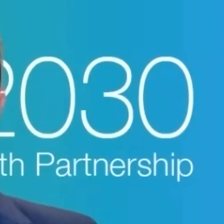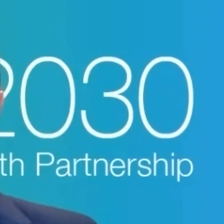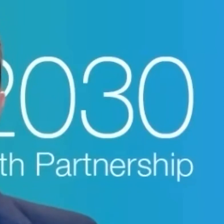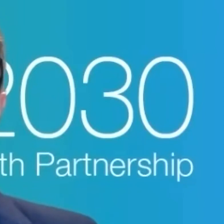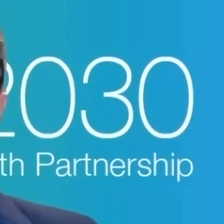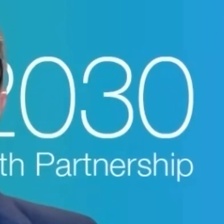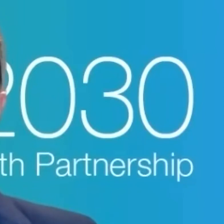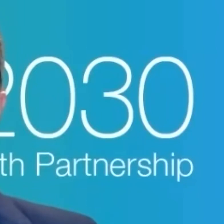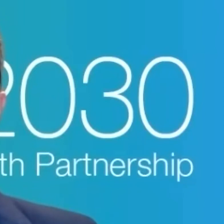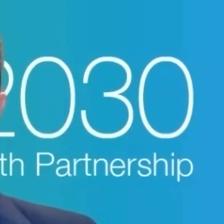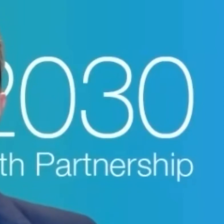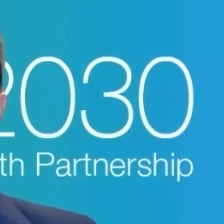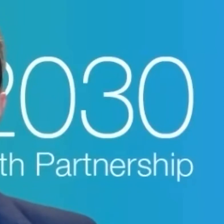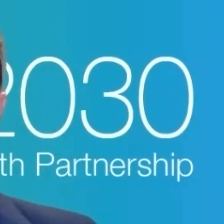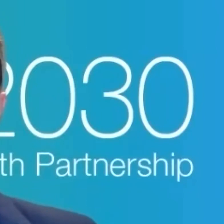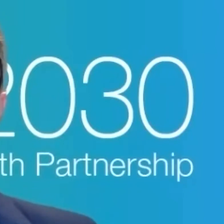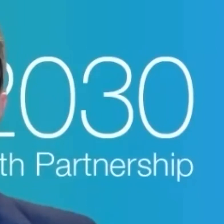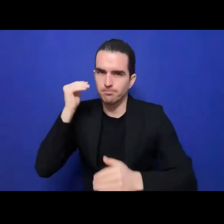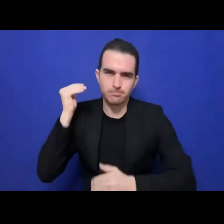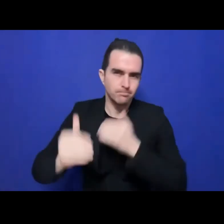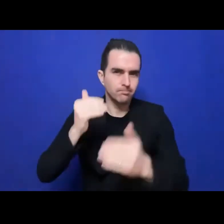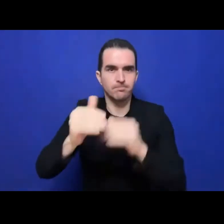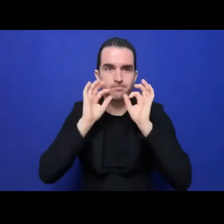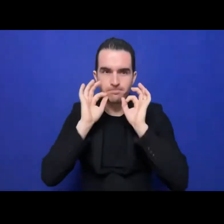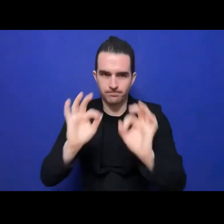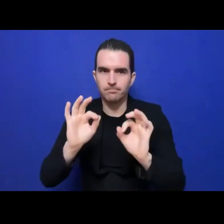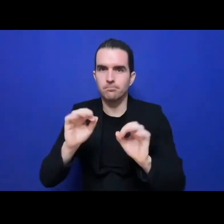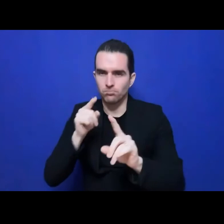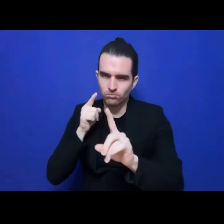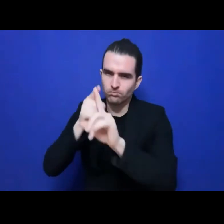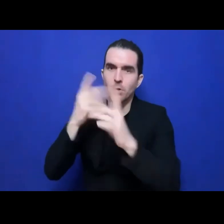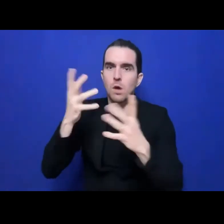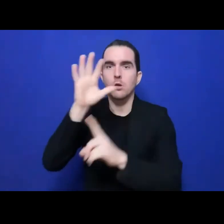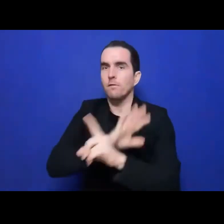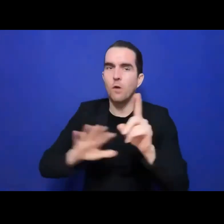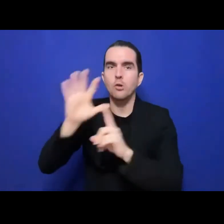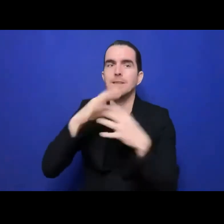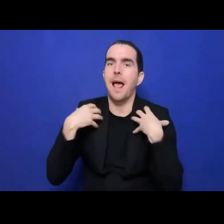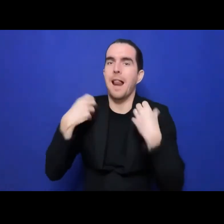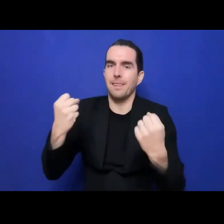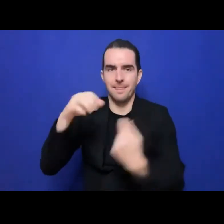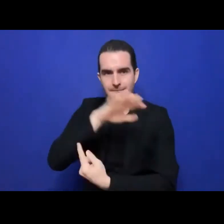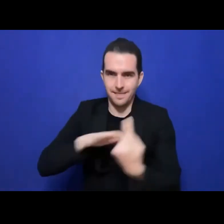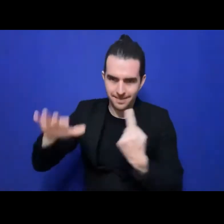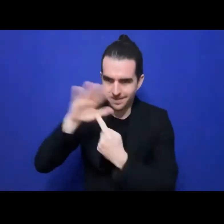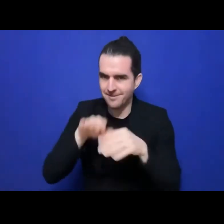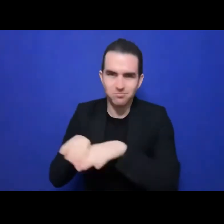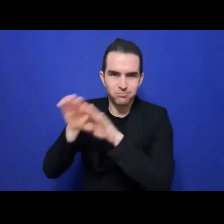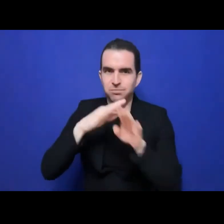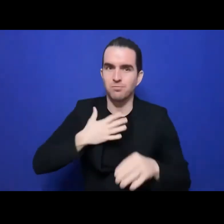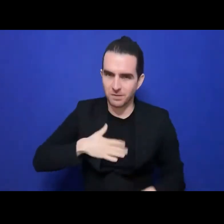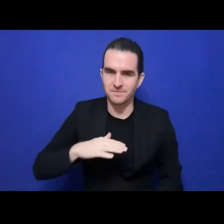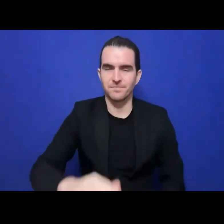the findings of the recent UHC 2030 State of Commitment to UHC report, as well as the civil